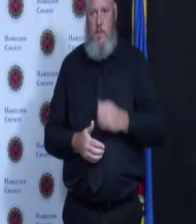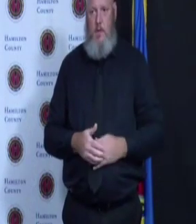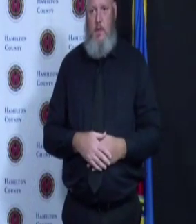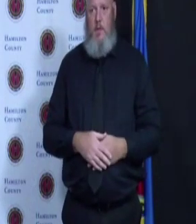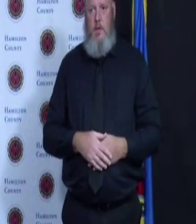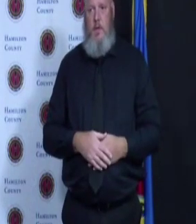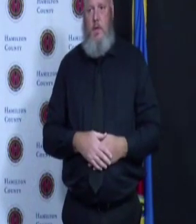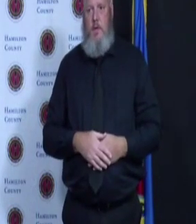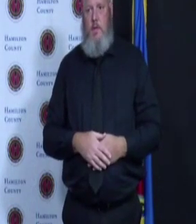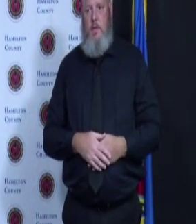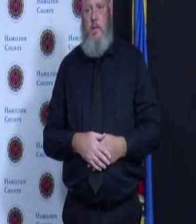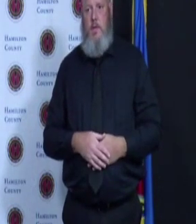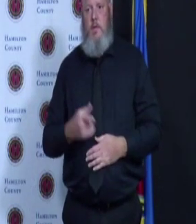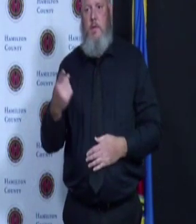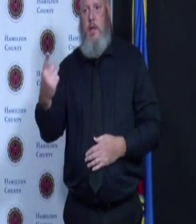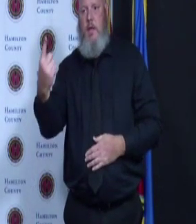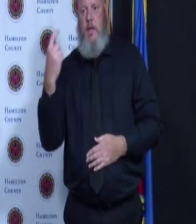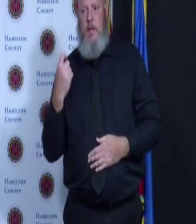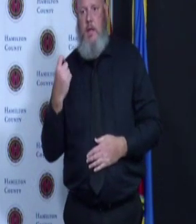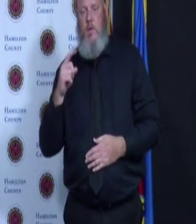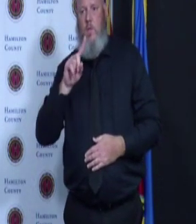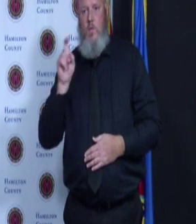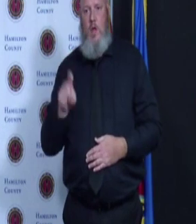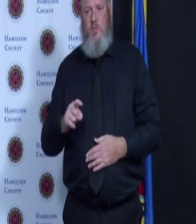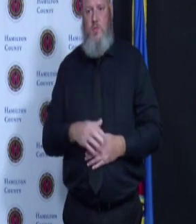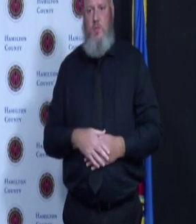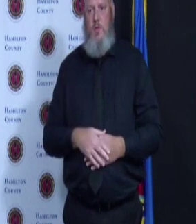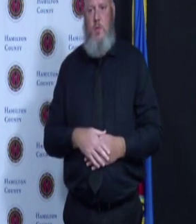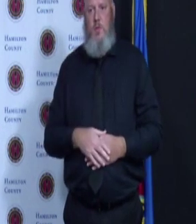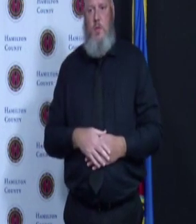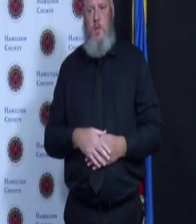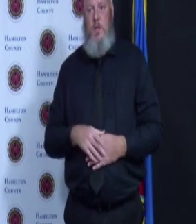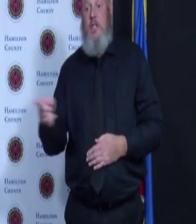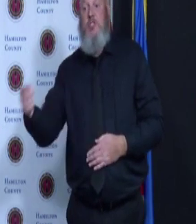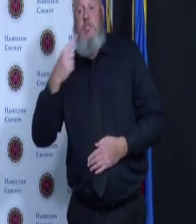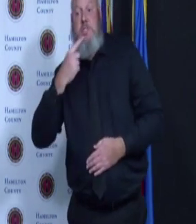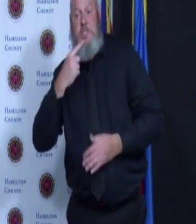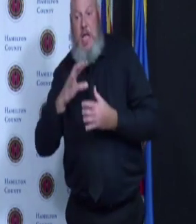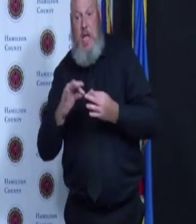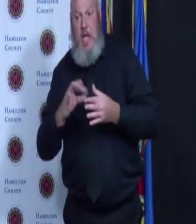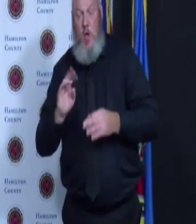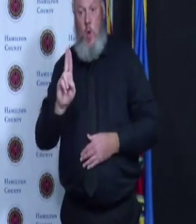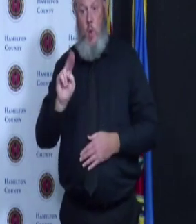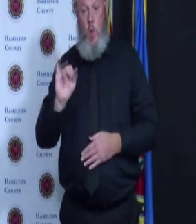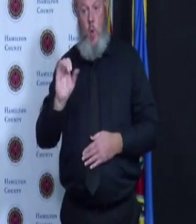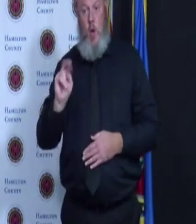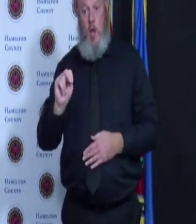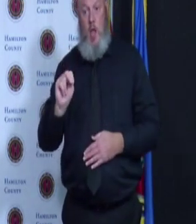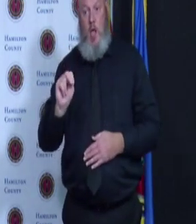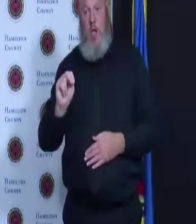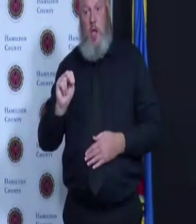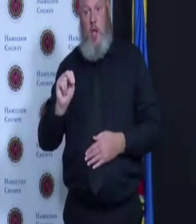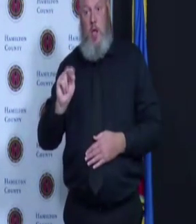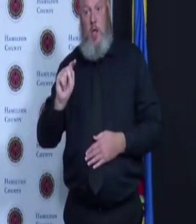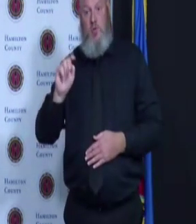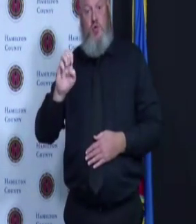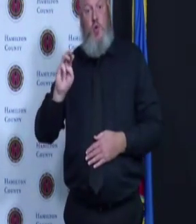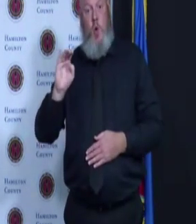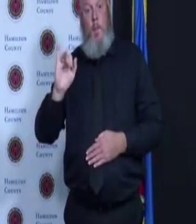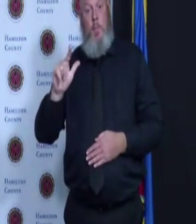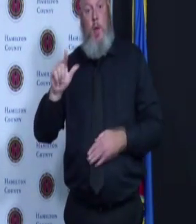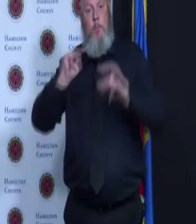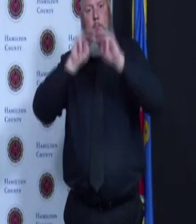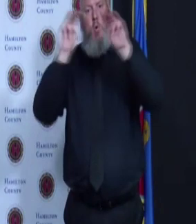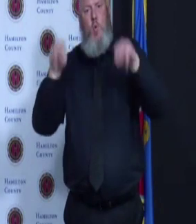that Union Terminal has donated equipment, that the Art Museum has donated equipment. And so in